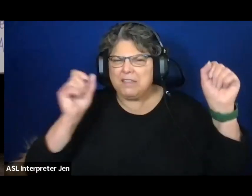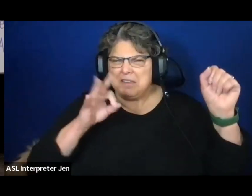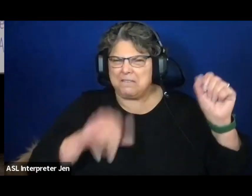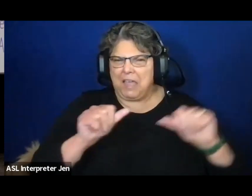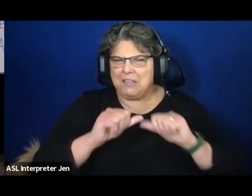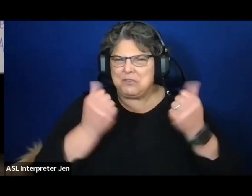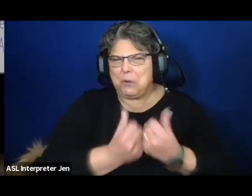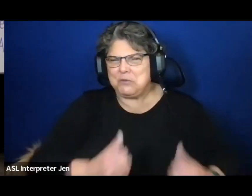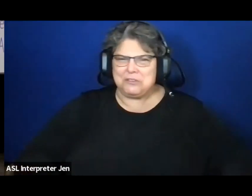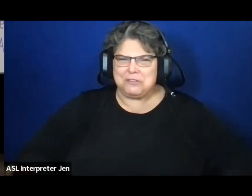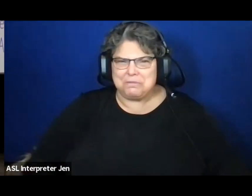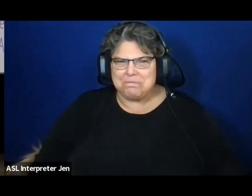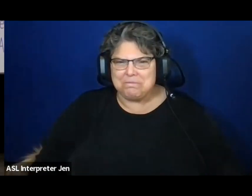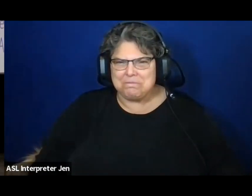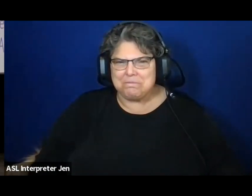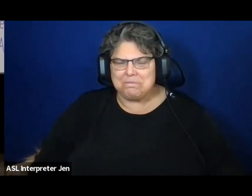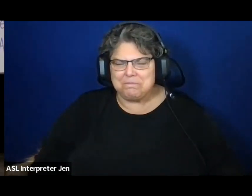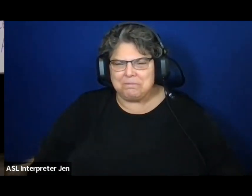association.